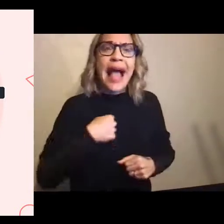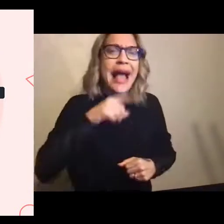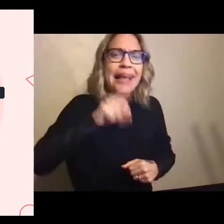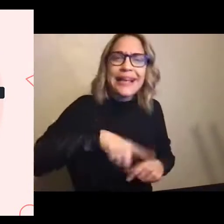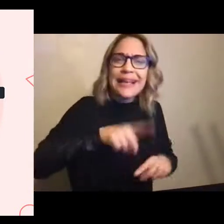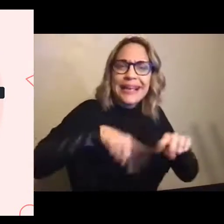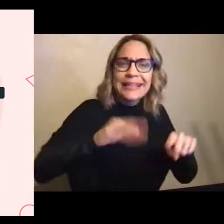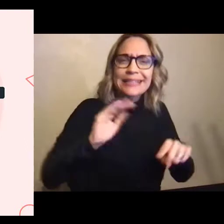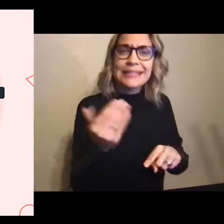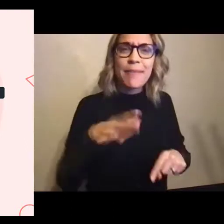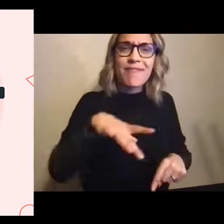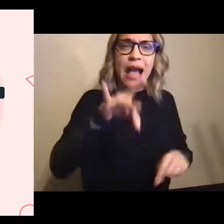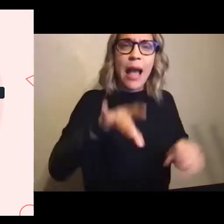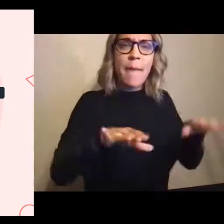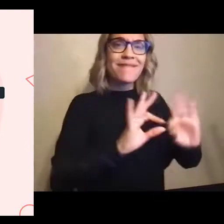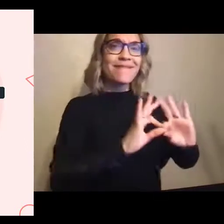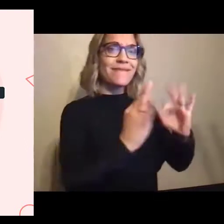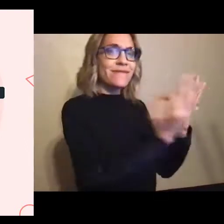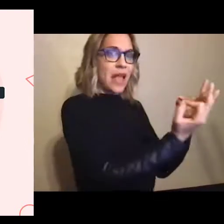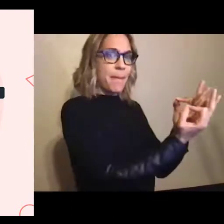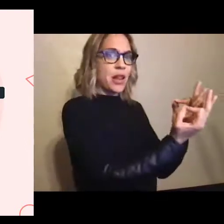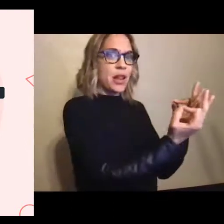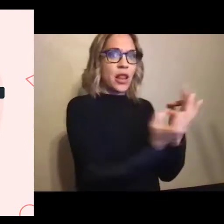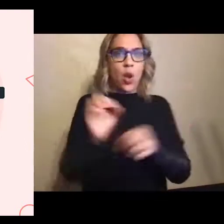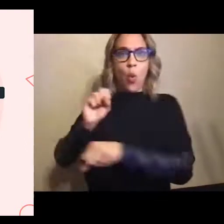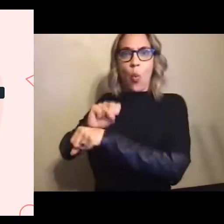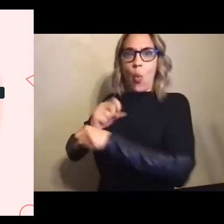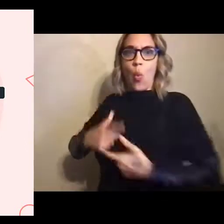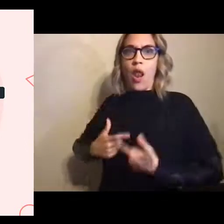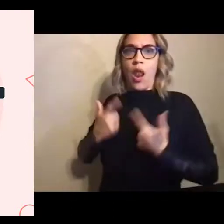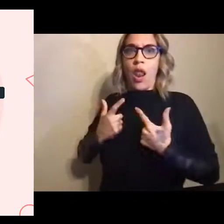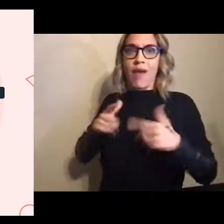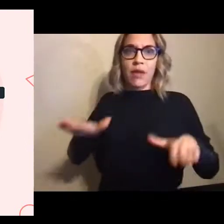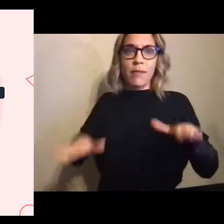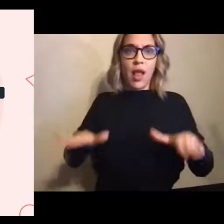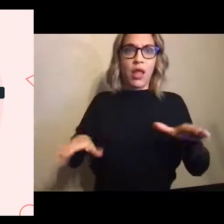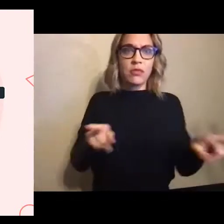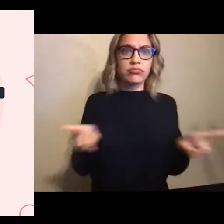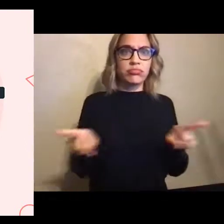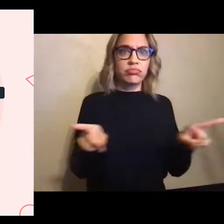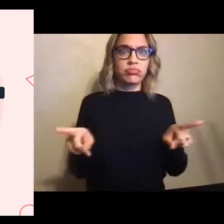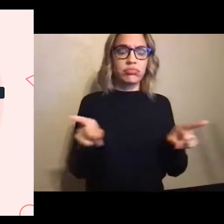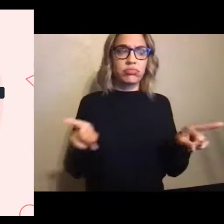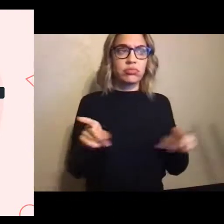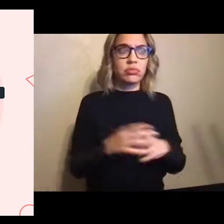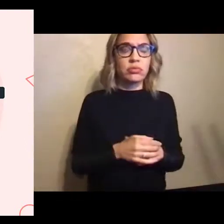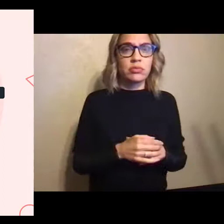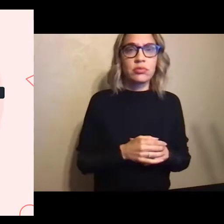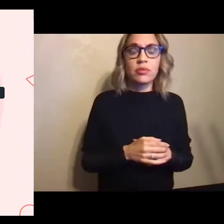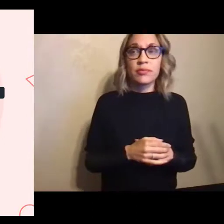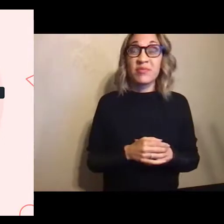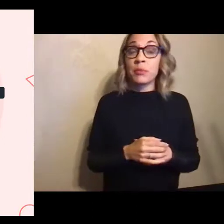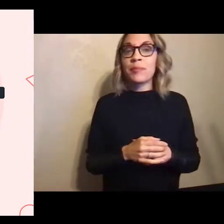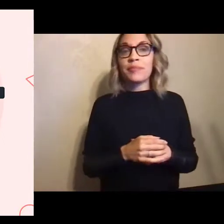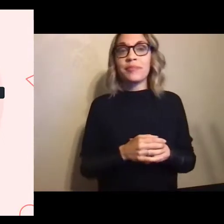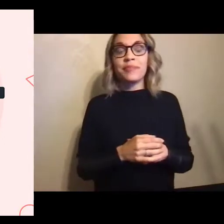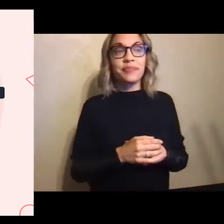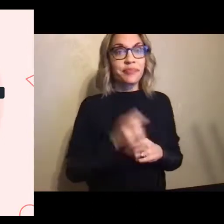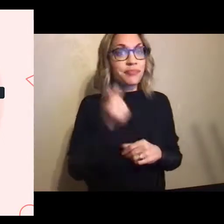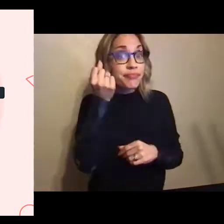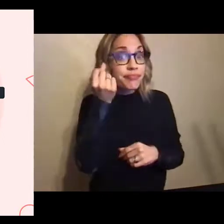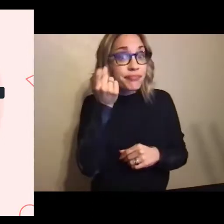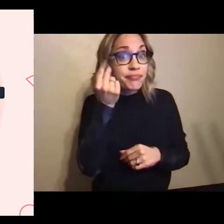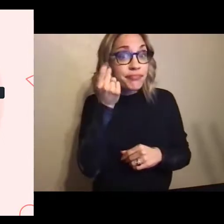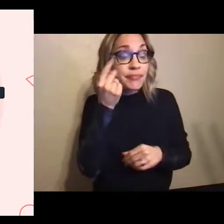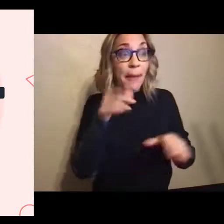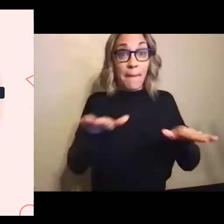a lot of entrepreneurs say, I just can't seem to find the work-life balance, my family and my workload, how to balance